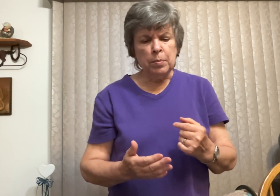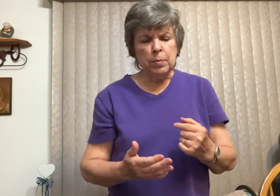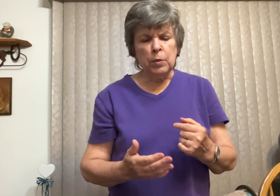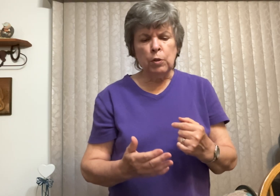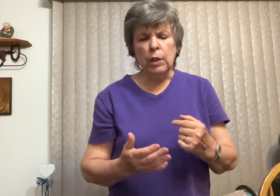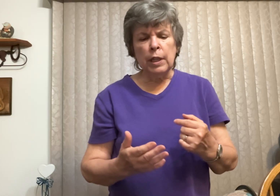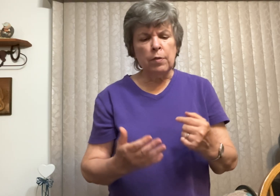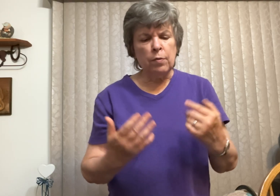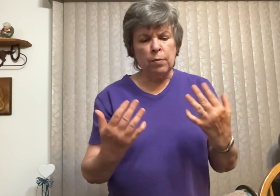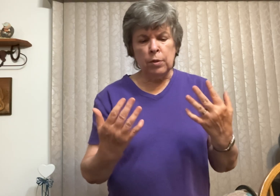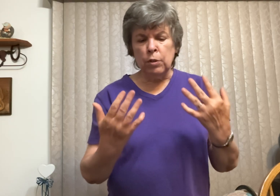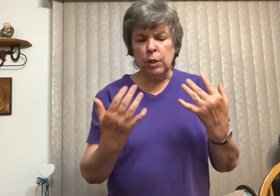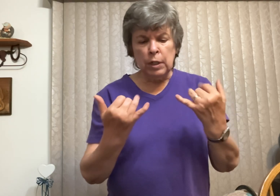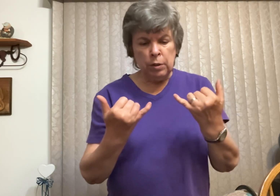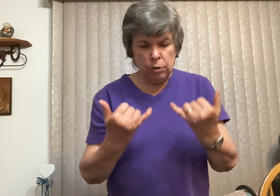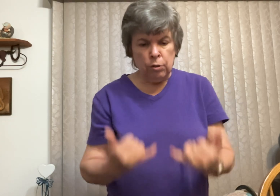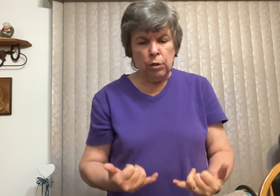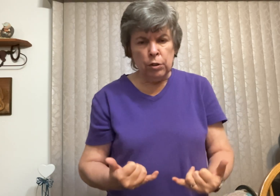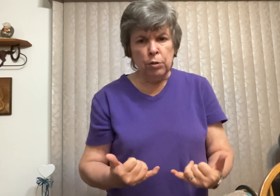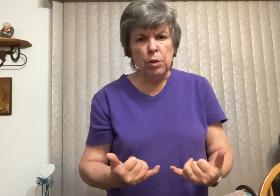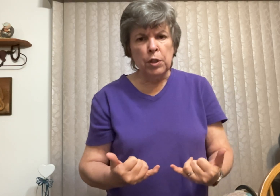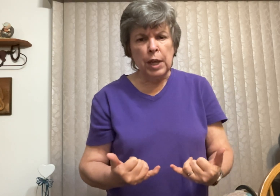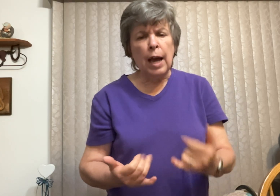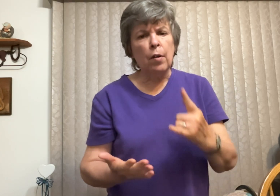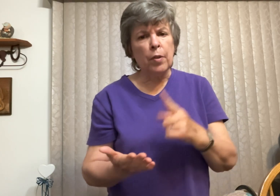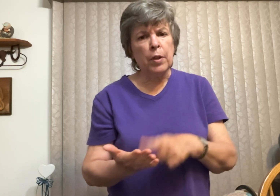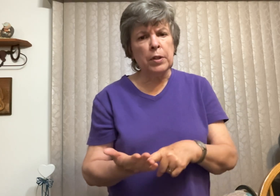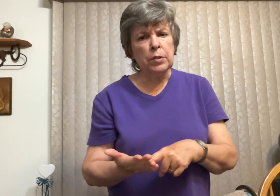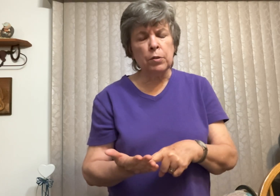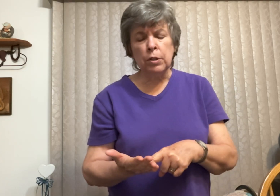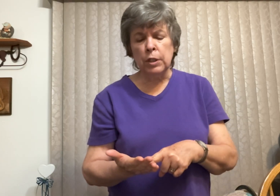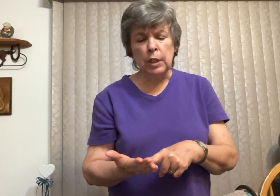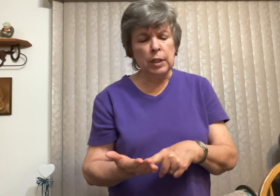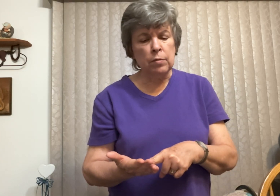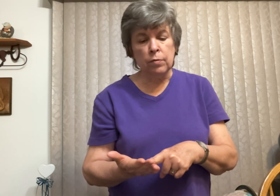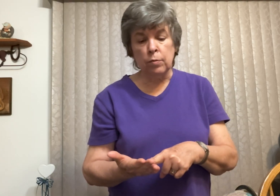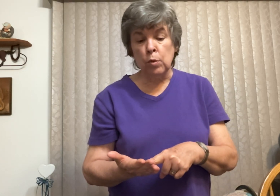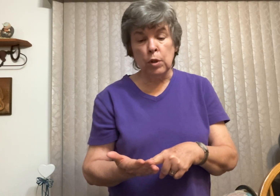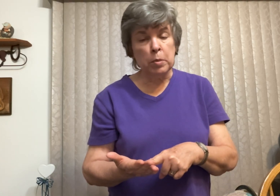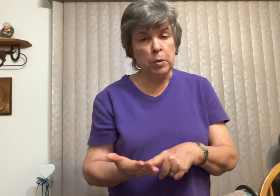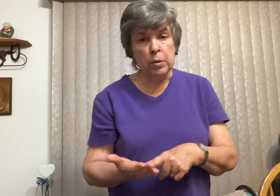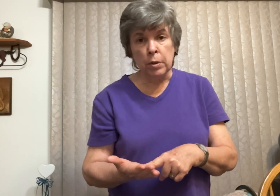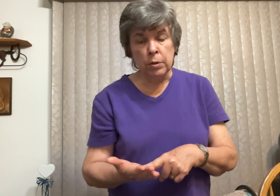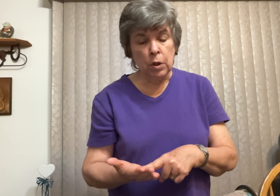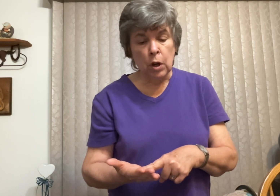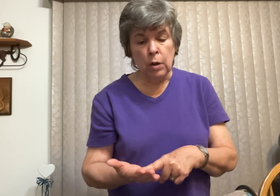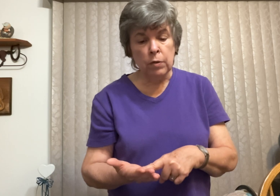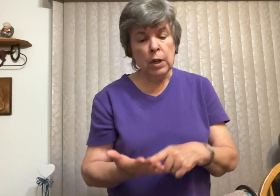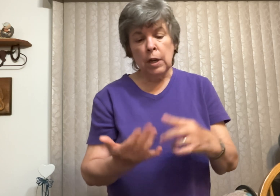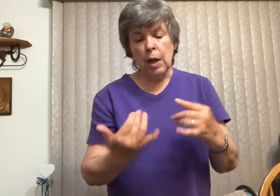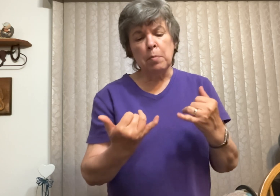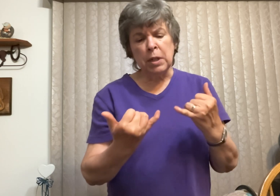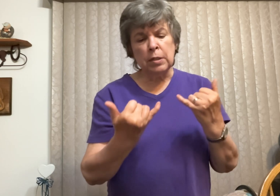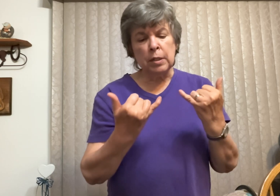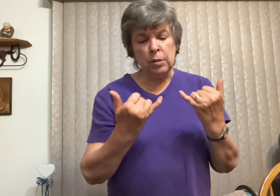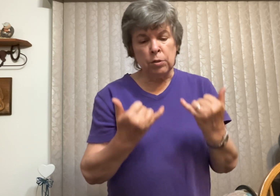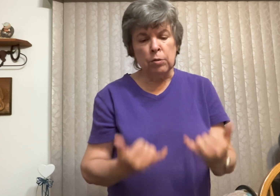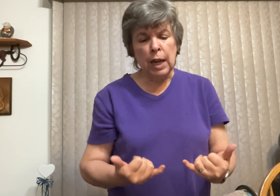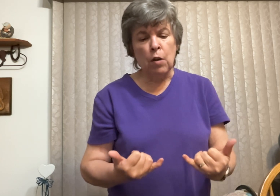you can do the now this, or you can leave one or both of those off. I might do now